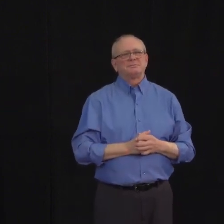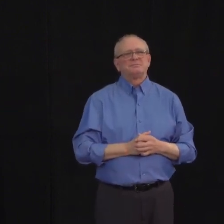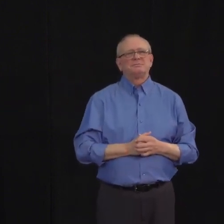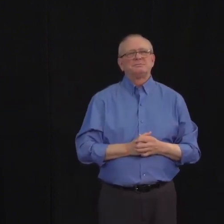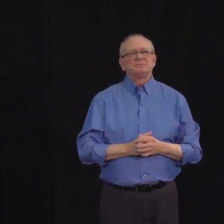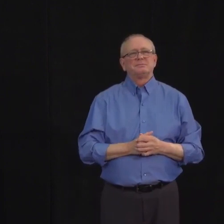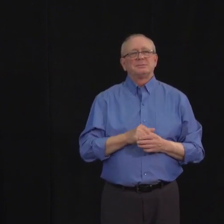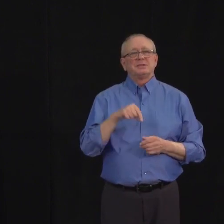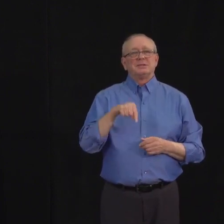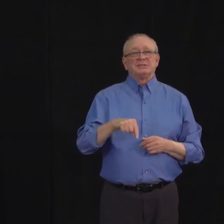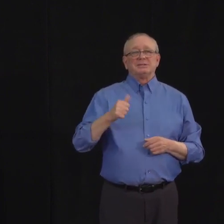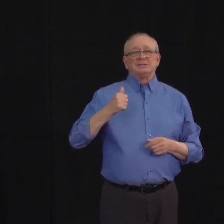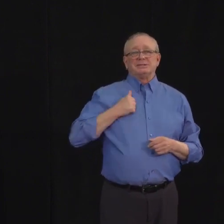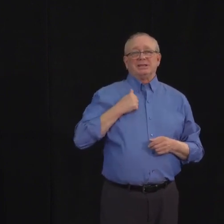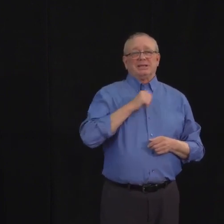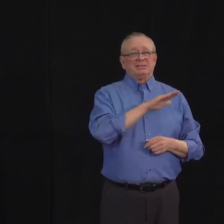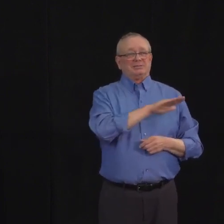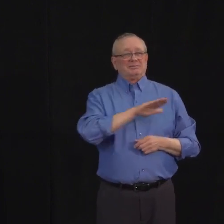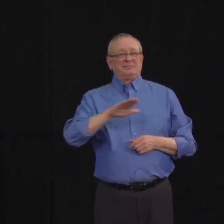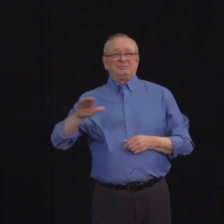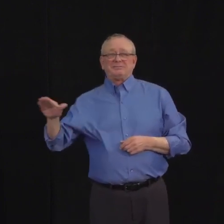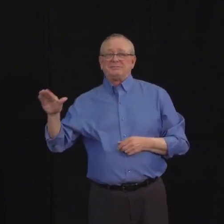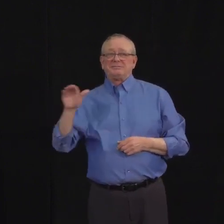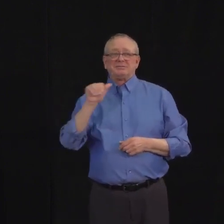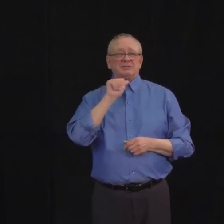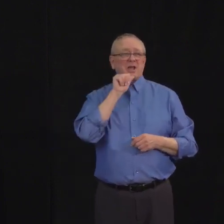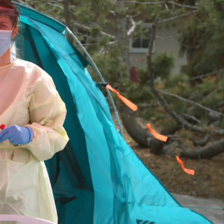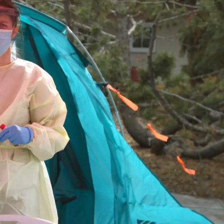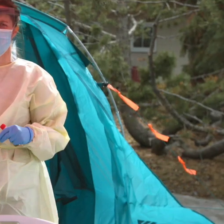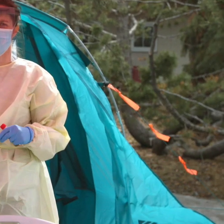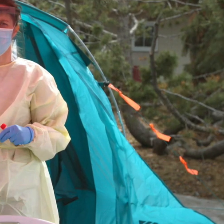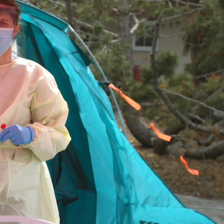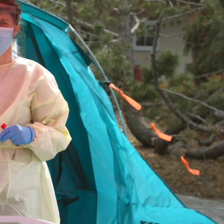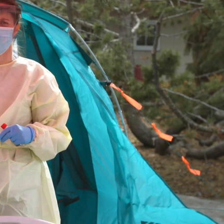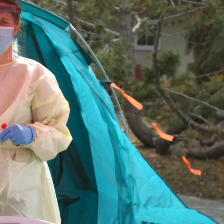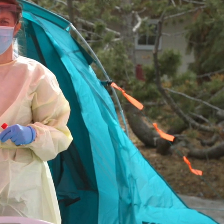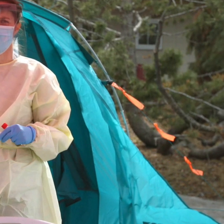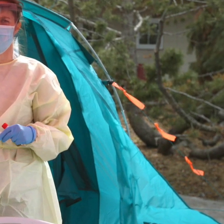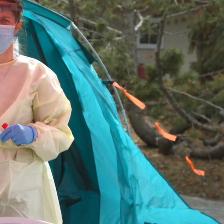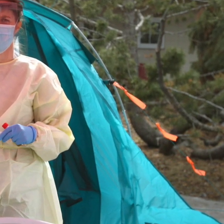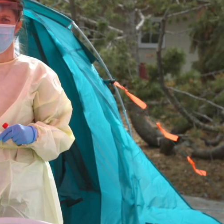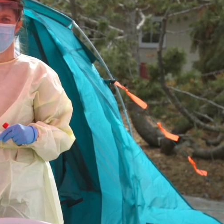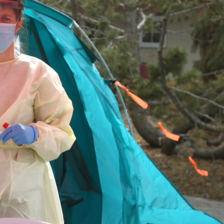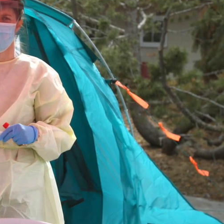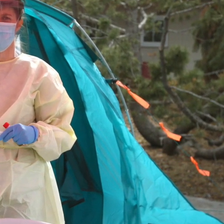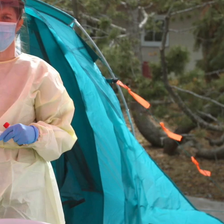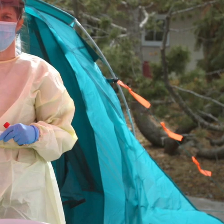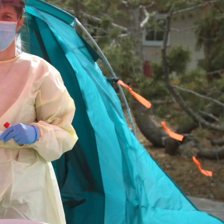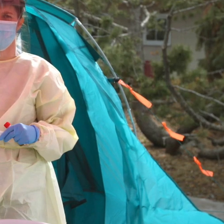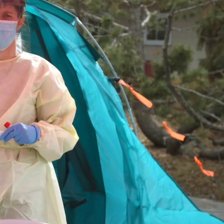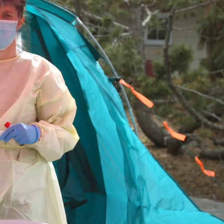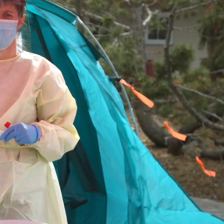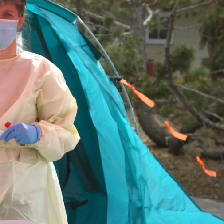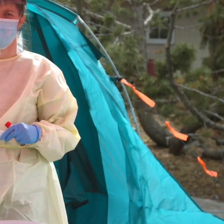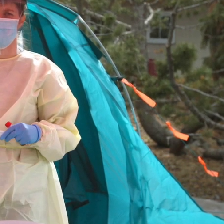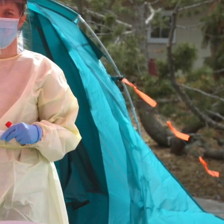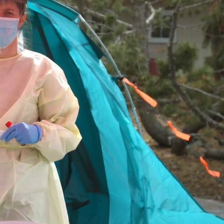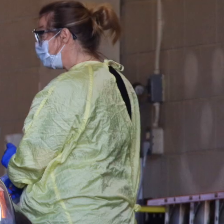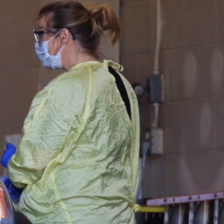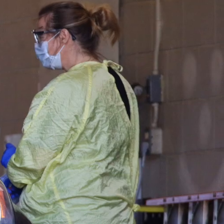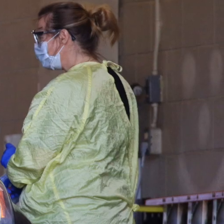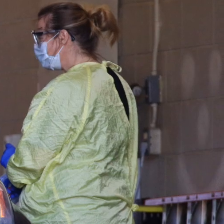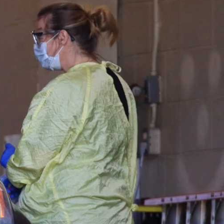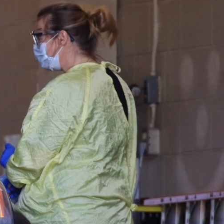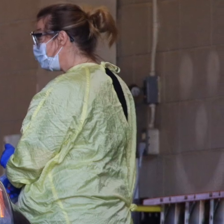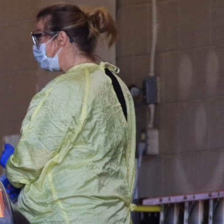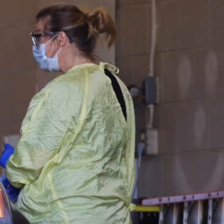we've done collectively to prevent the spread of this disease. I think you only have to talk to the family and friends of